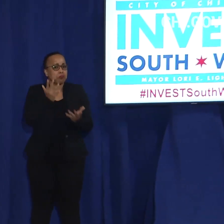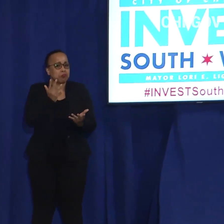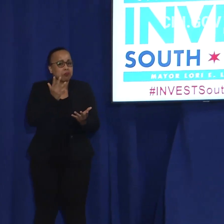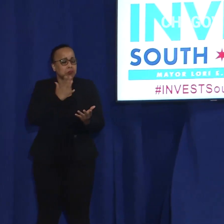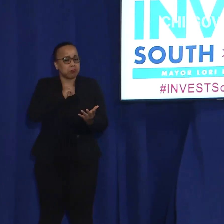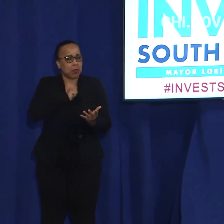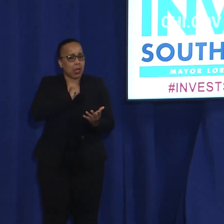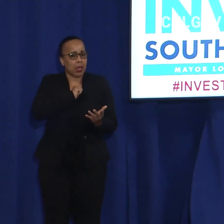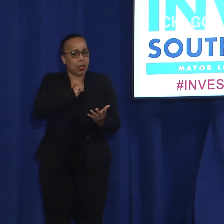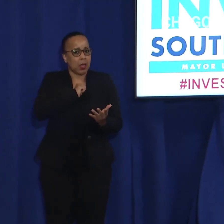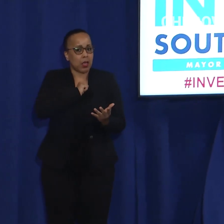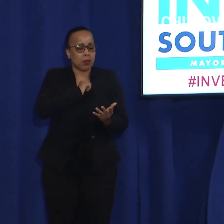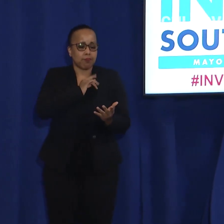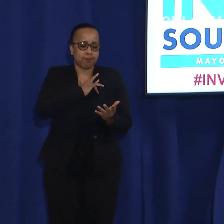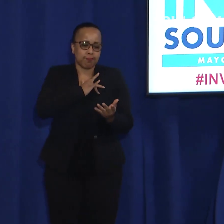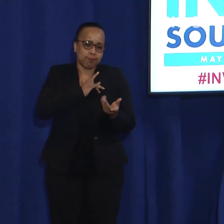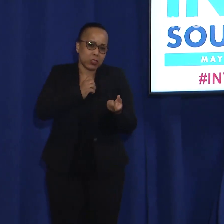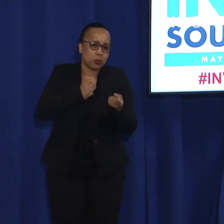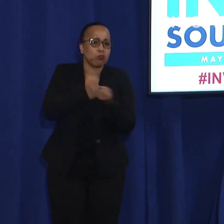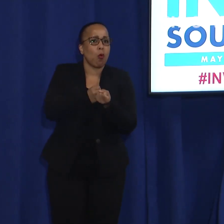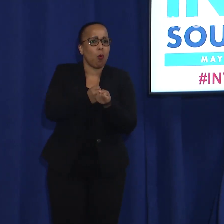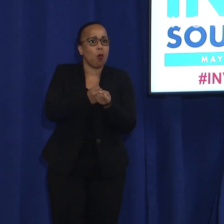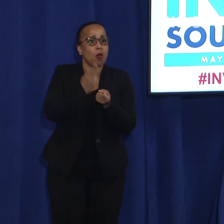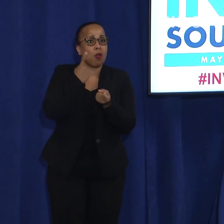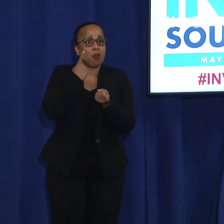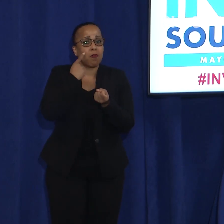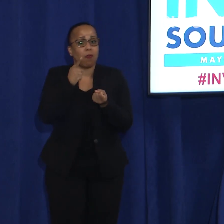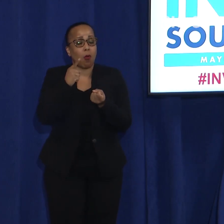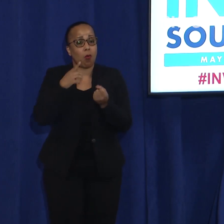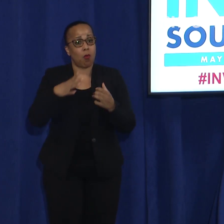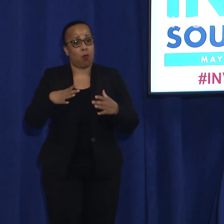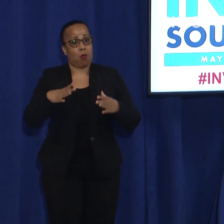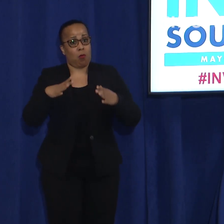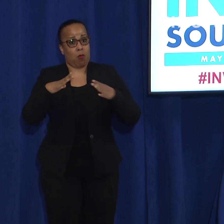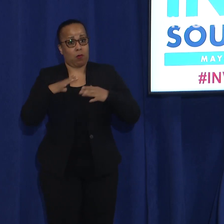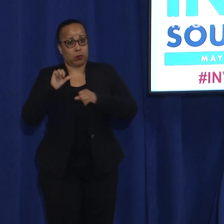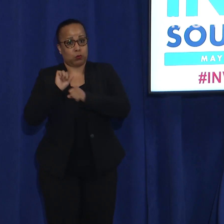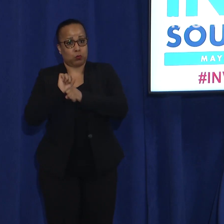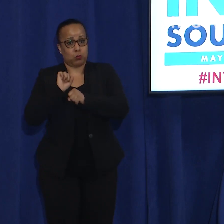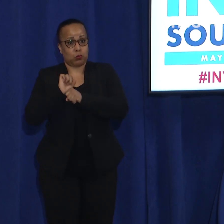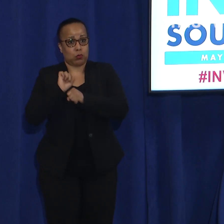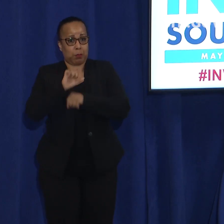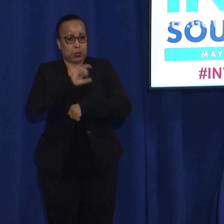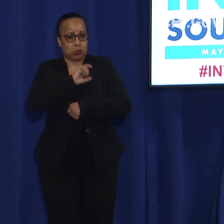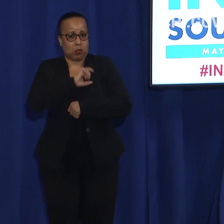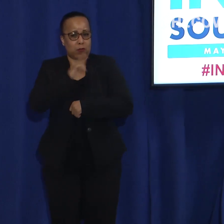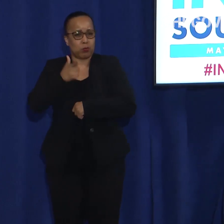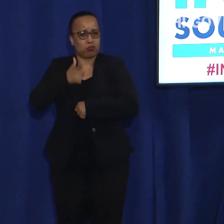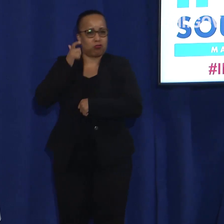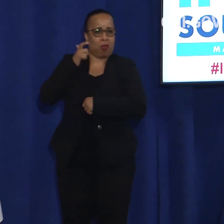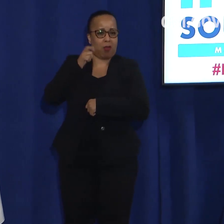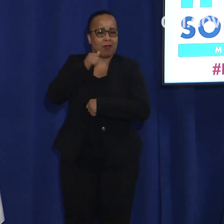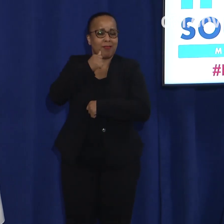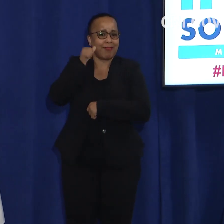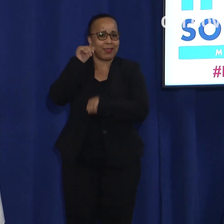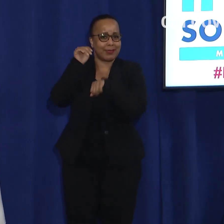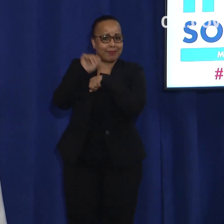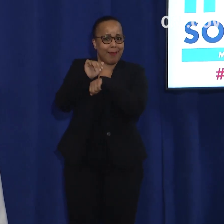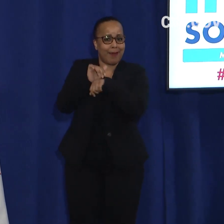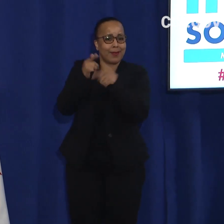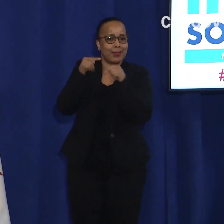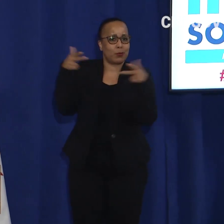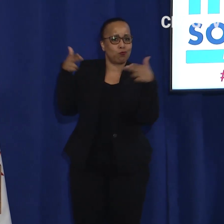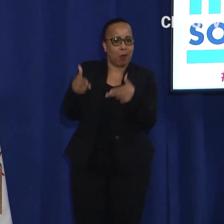heartfelt support for our off-duty Chicago police officer who was shot in the leg last night during an attempted